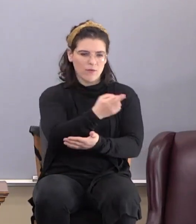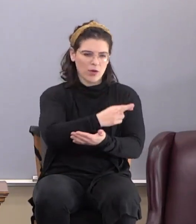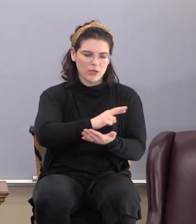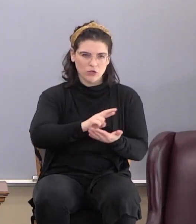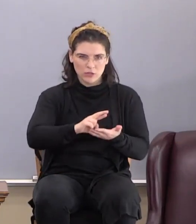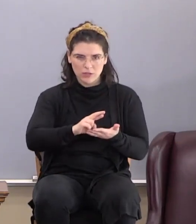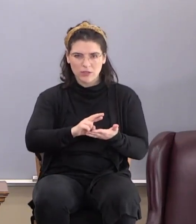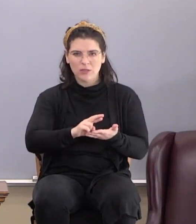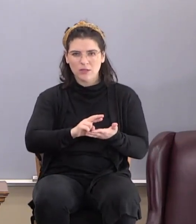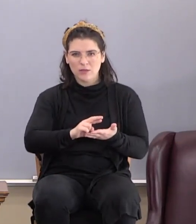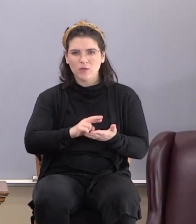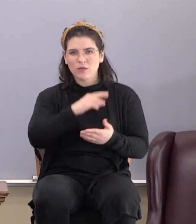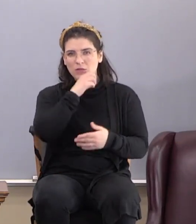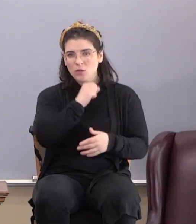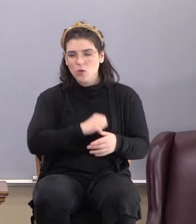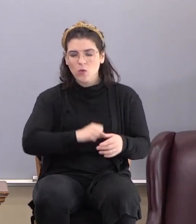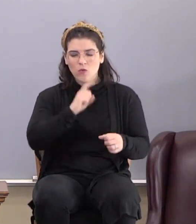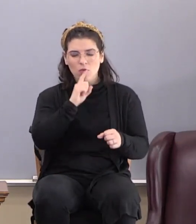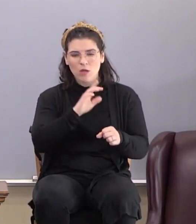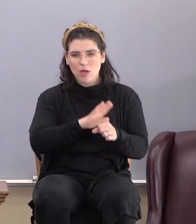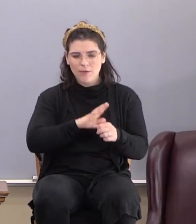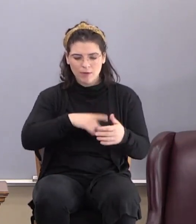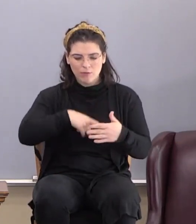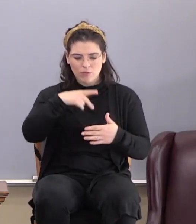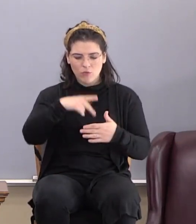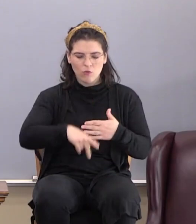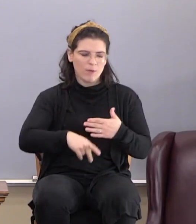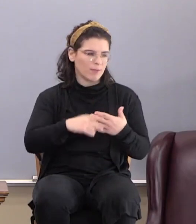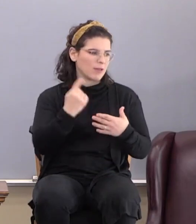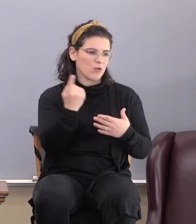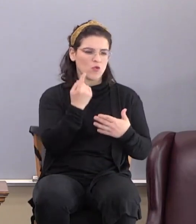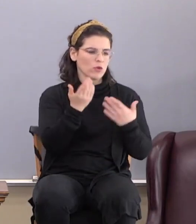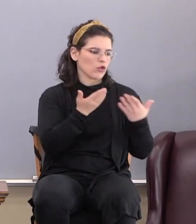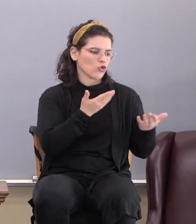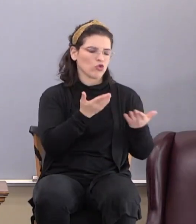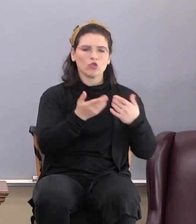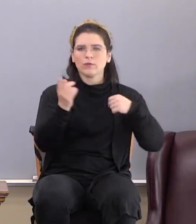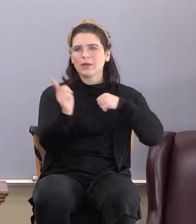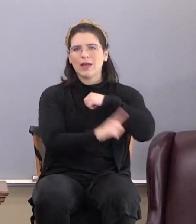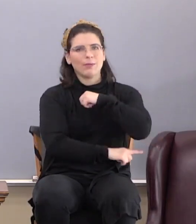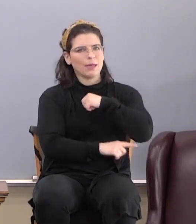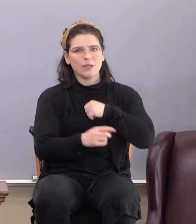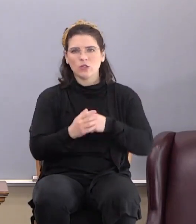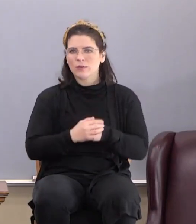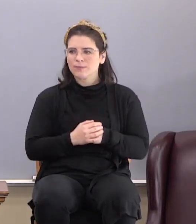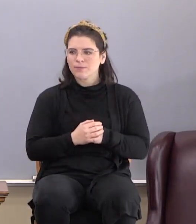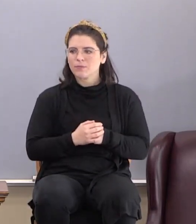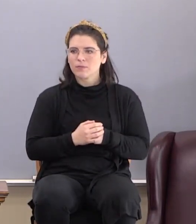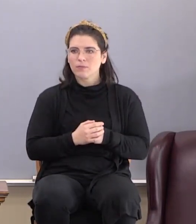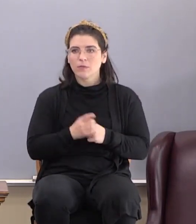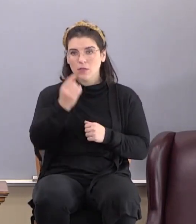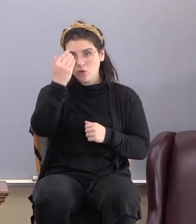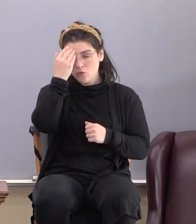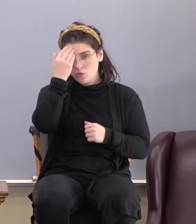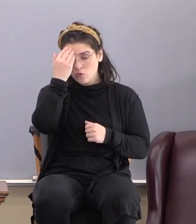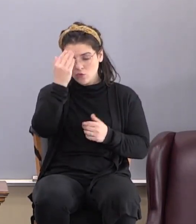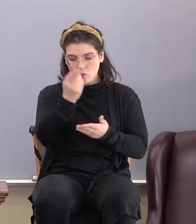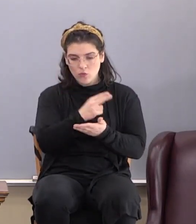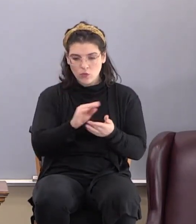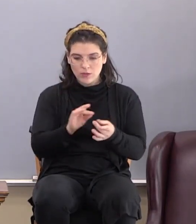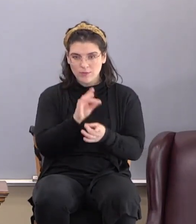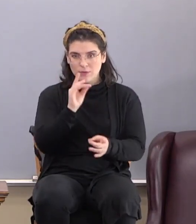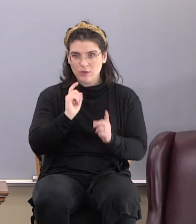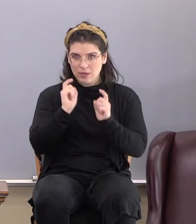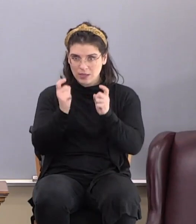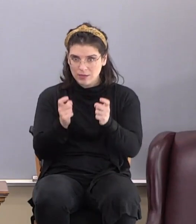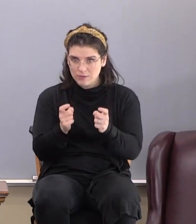righteousness. Whereas the old covenant program, all it did was serve up condemnation. You know what the Spirit, God the Holy Spirit, serves up?